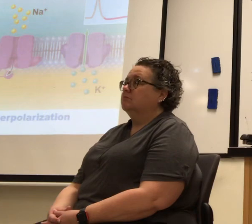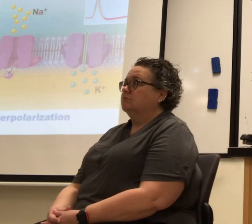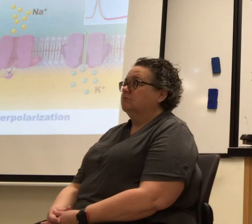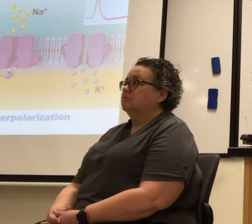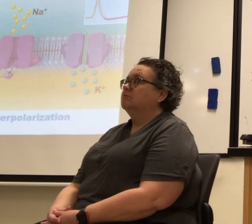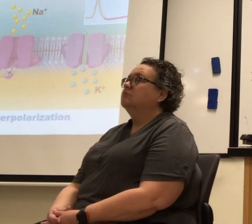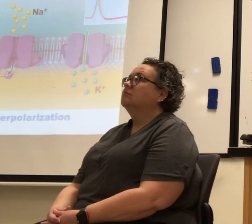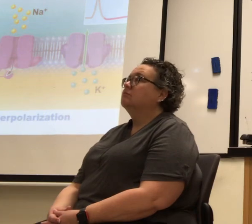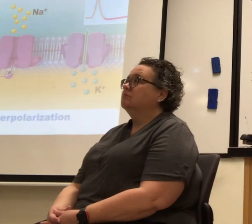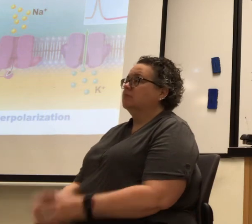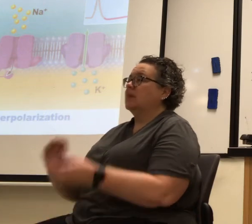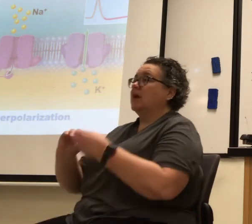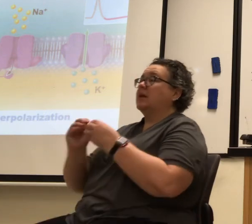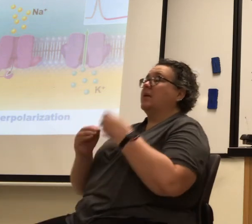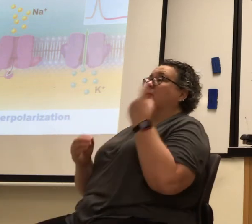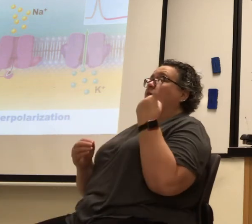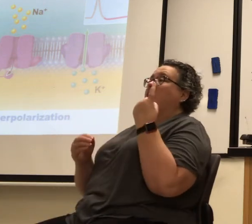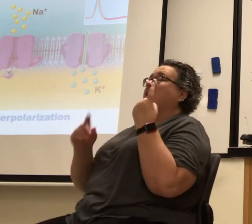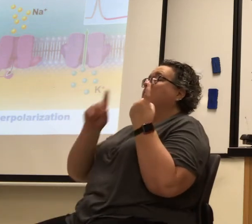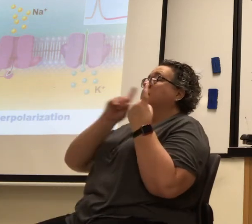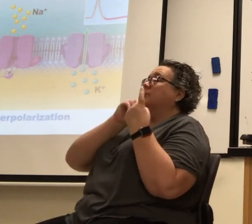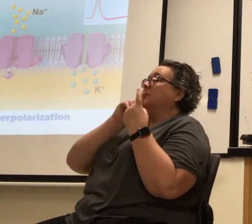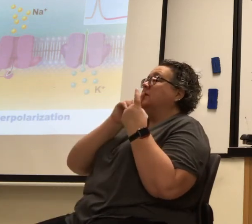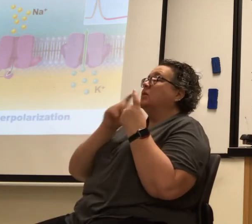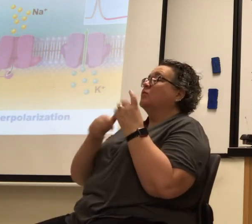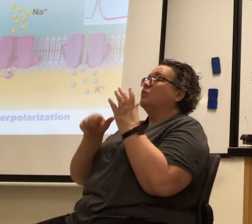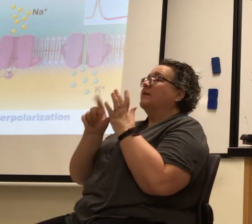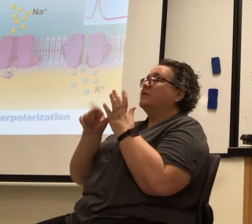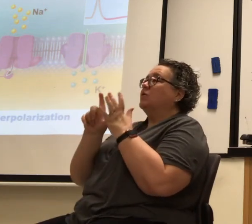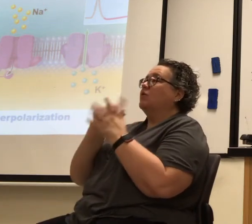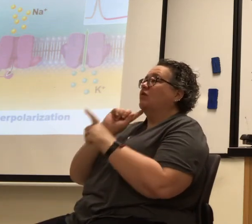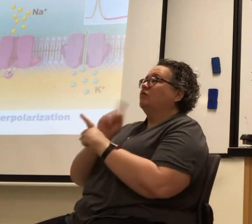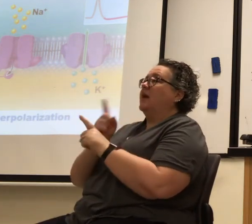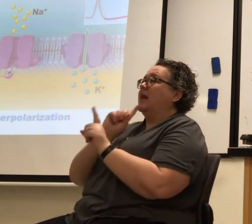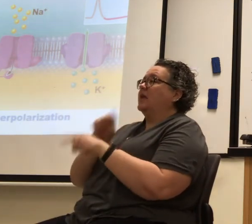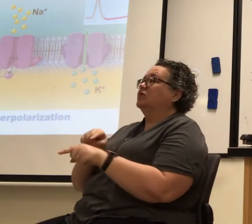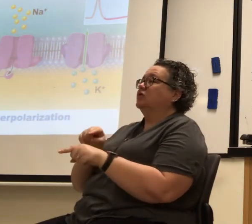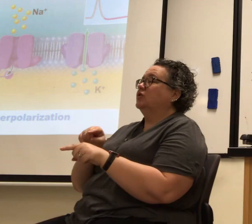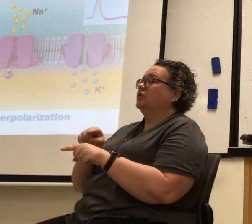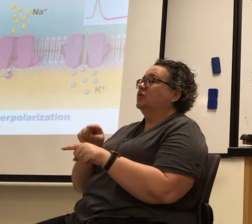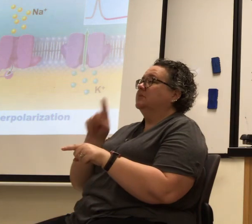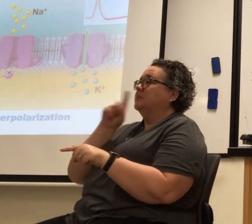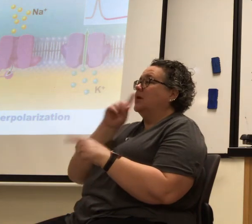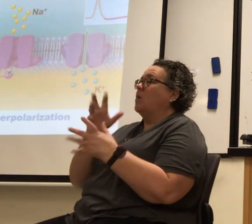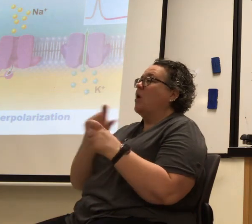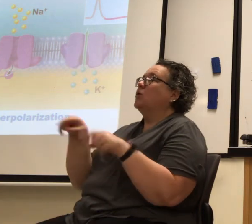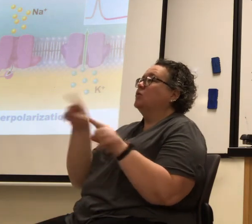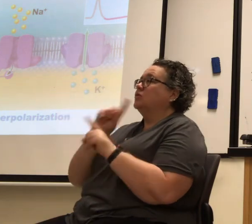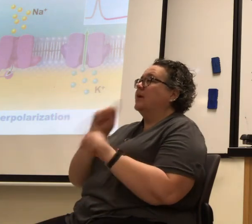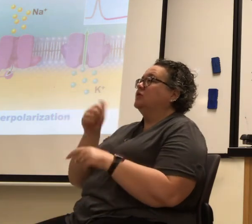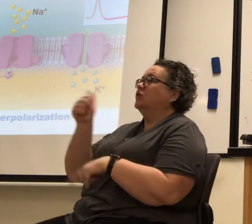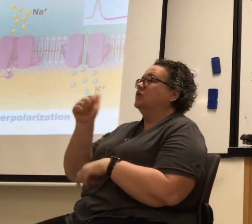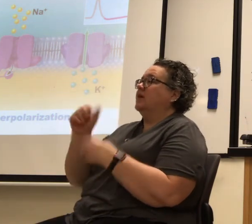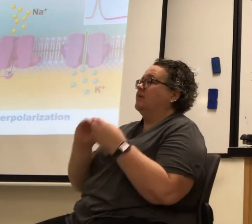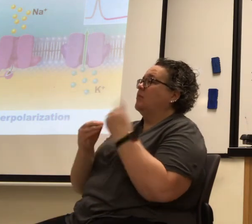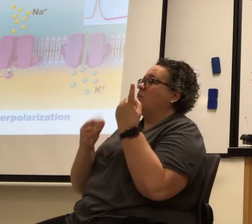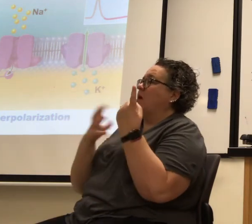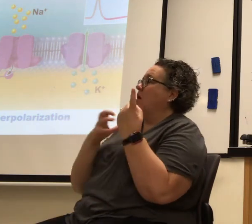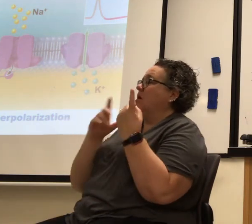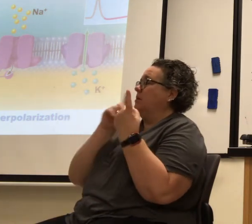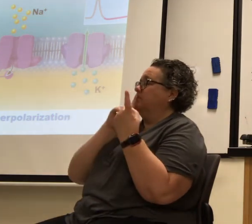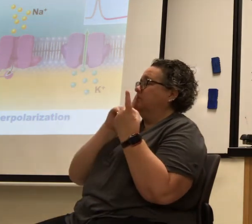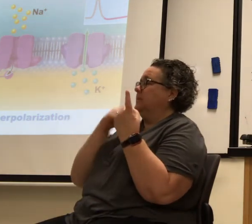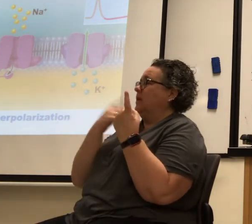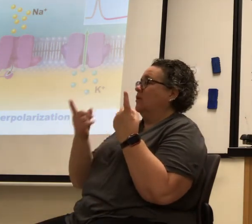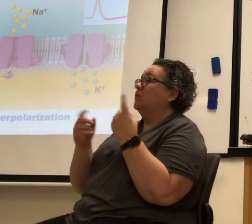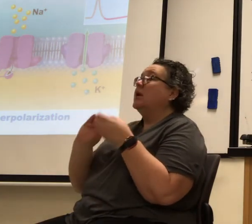For number 1, I'm not going to go over the right answer. I want to see if you can get it. Number 2, let's answer that one though. Did you